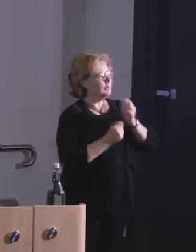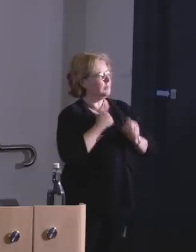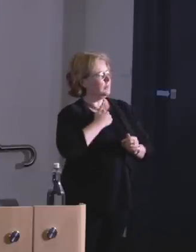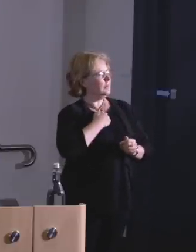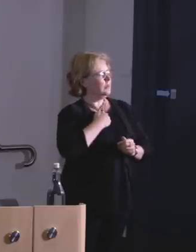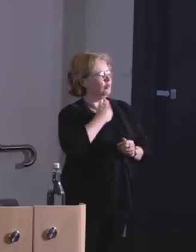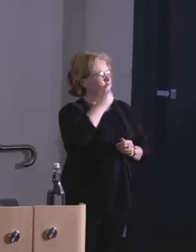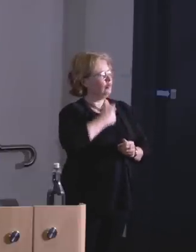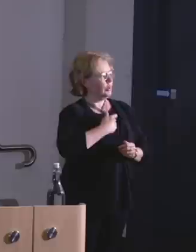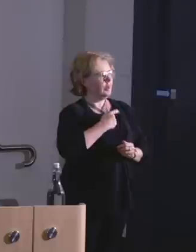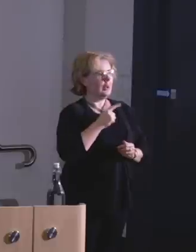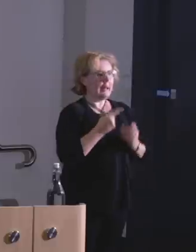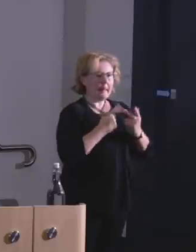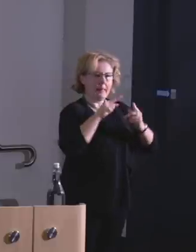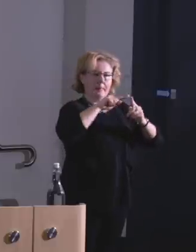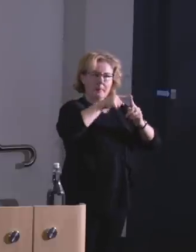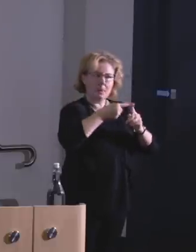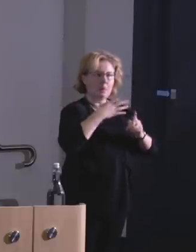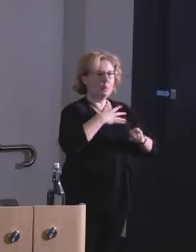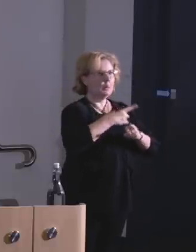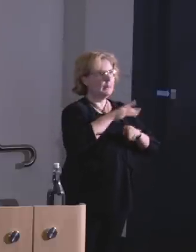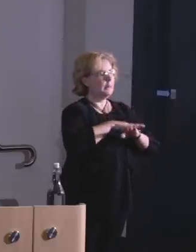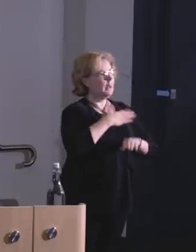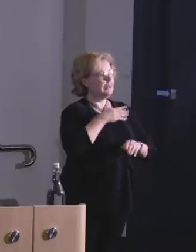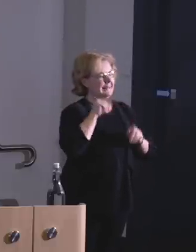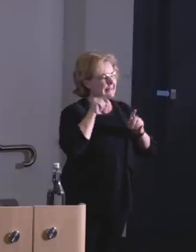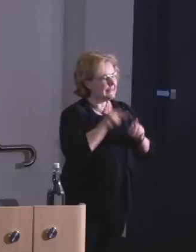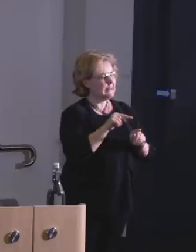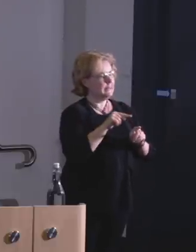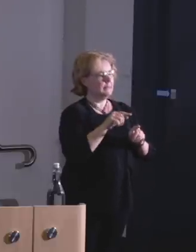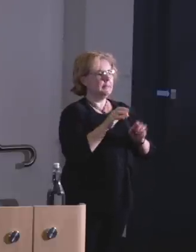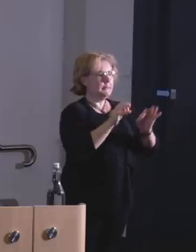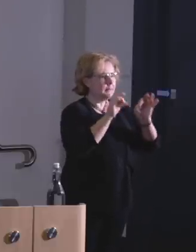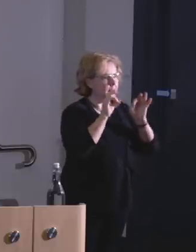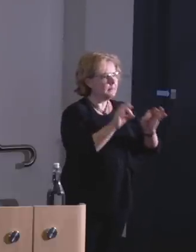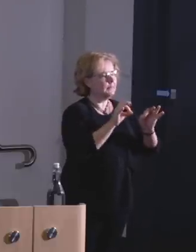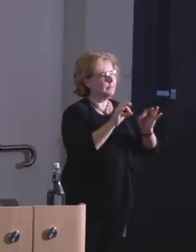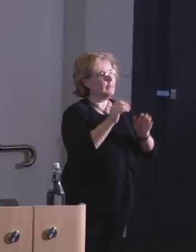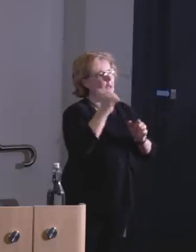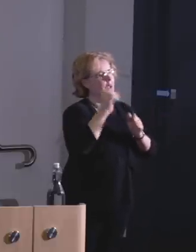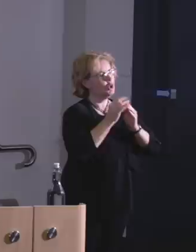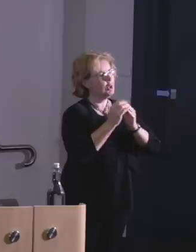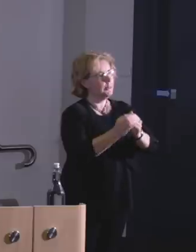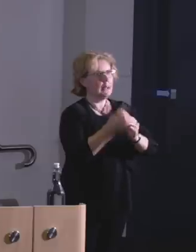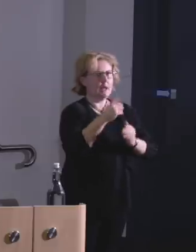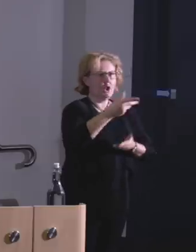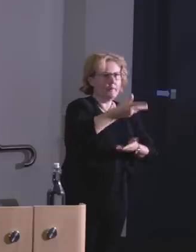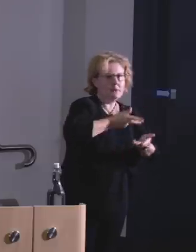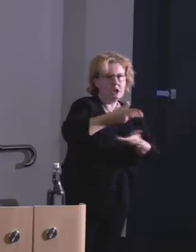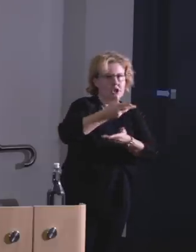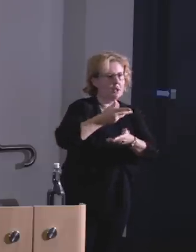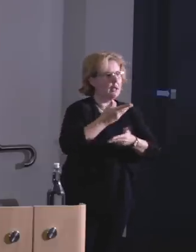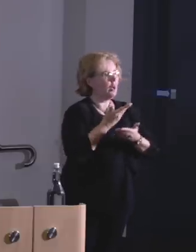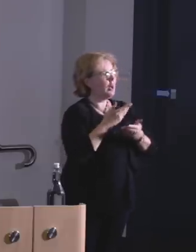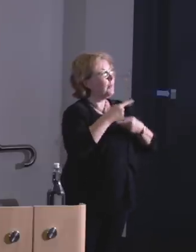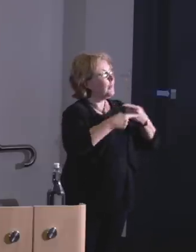particular leadership, and I think, you know, it's part of the conversations that we're having about leadership in this forum, are the